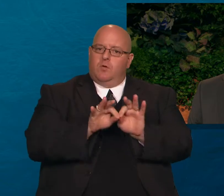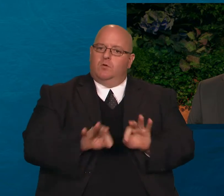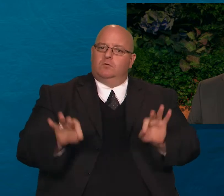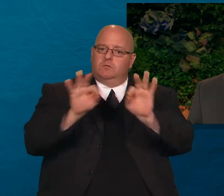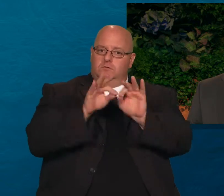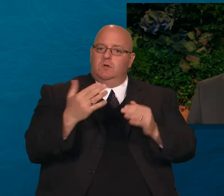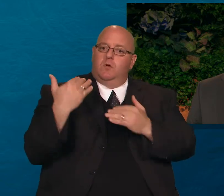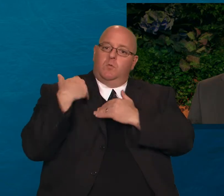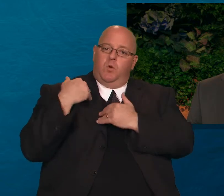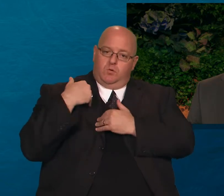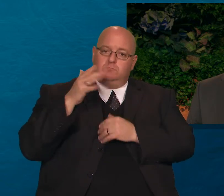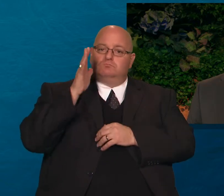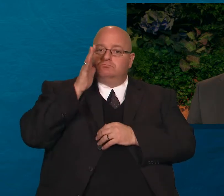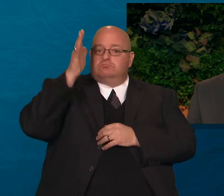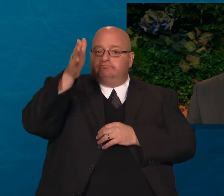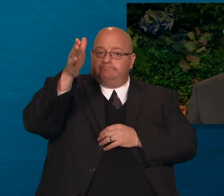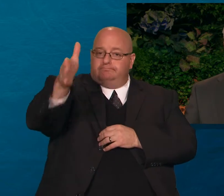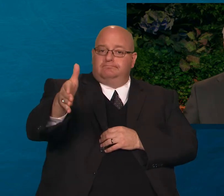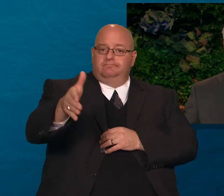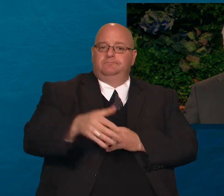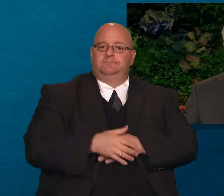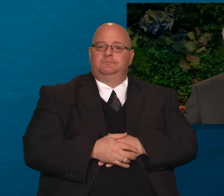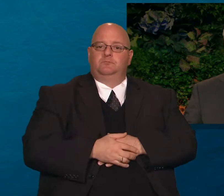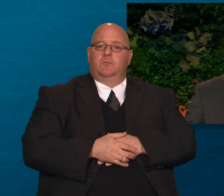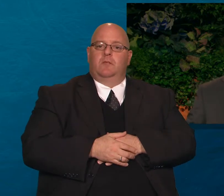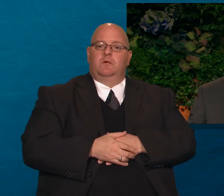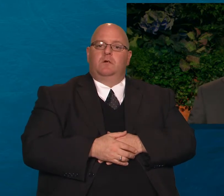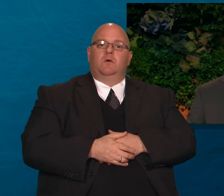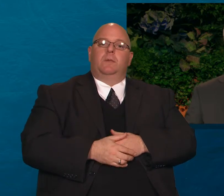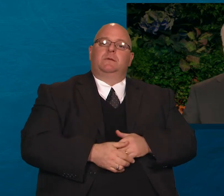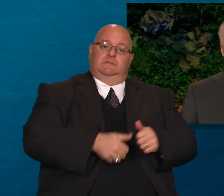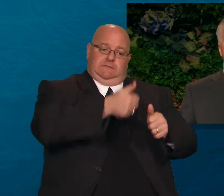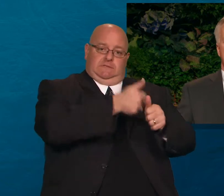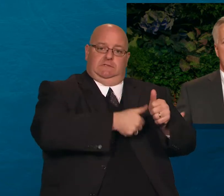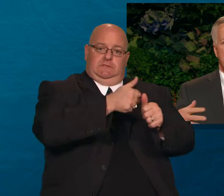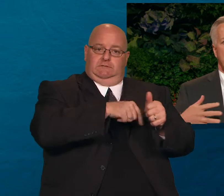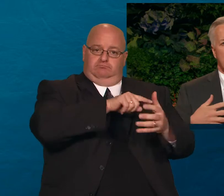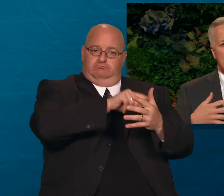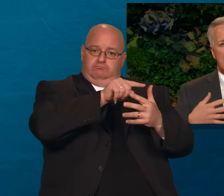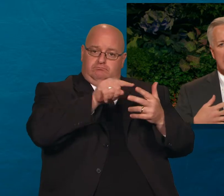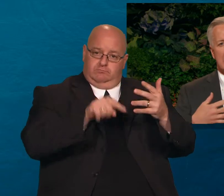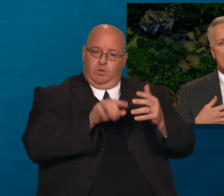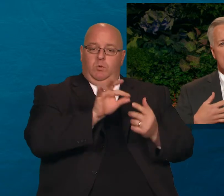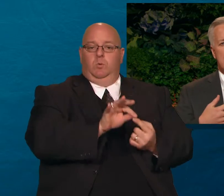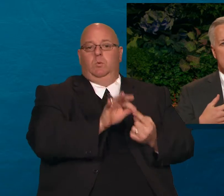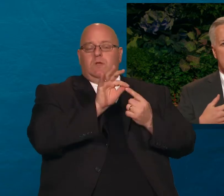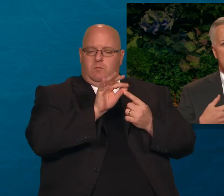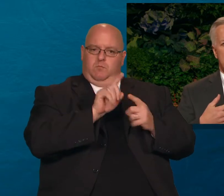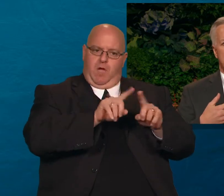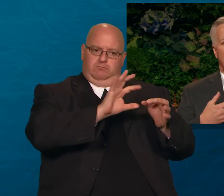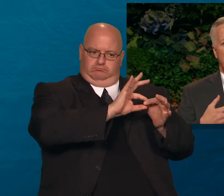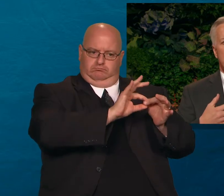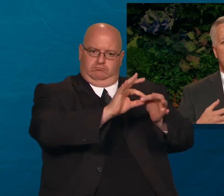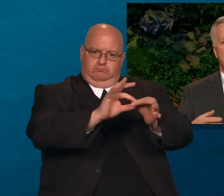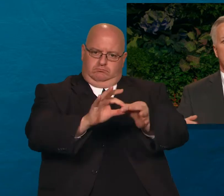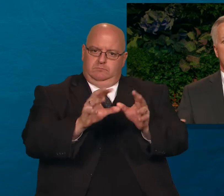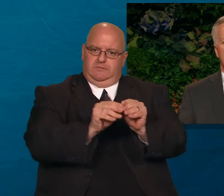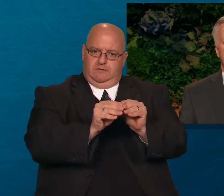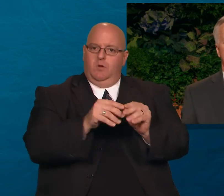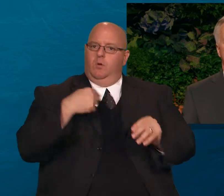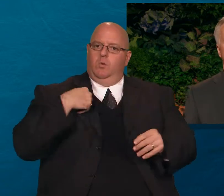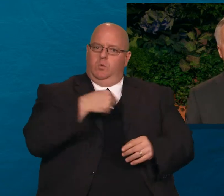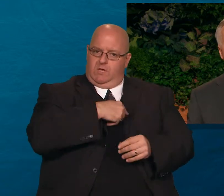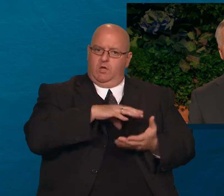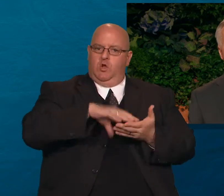important responsibilities that will come to them. In each of these unique but connected meetings, we learn